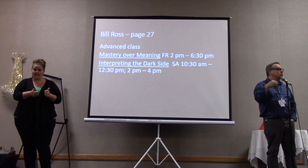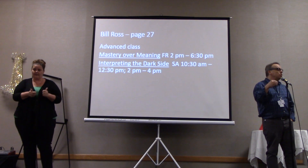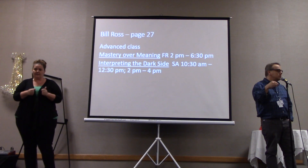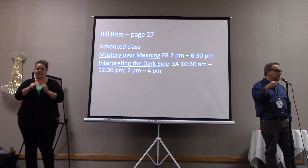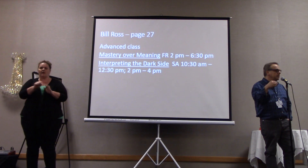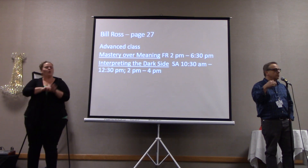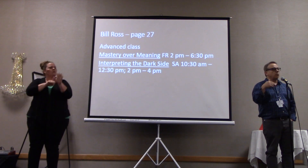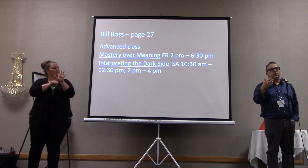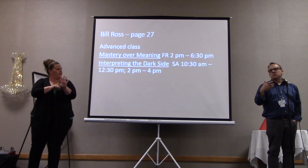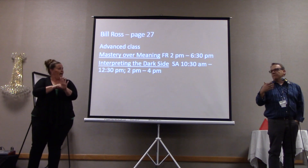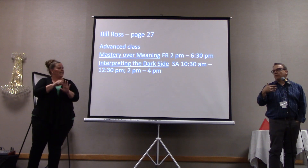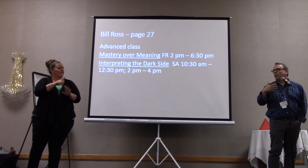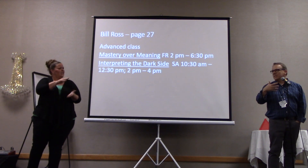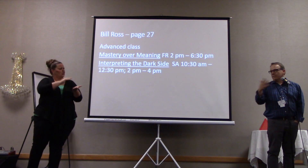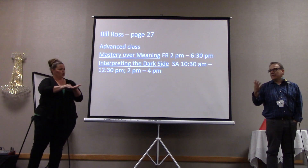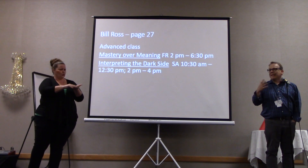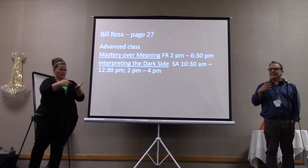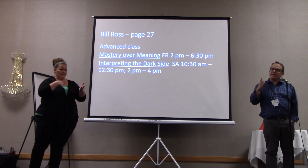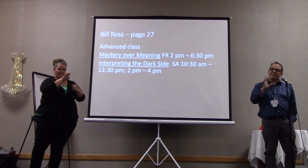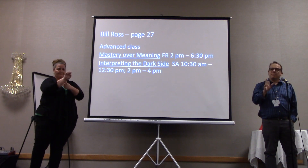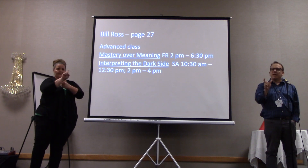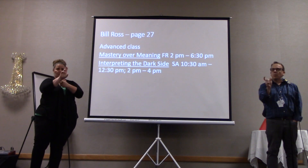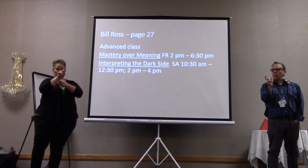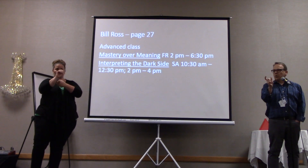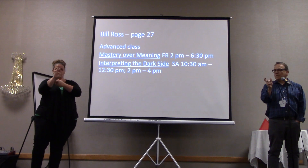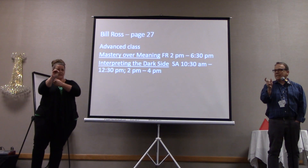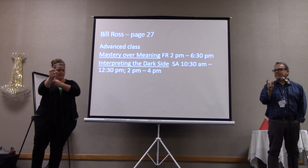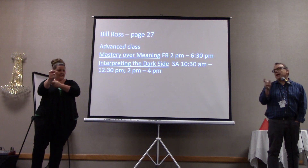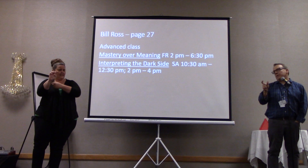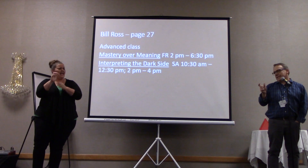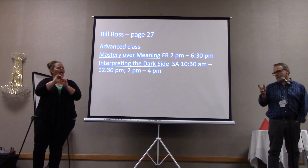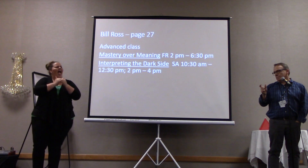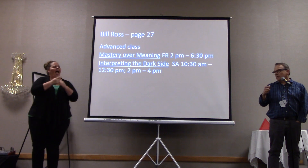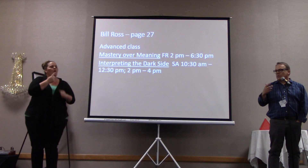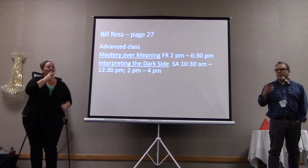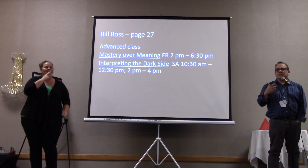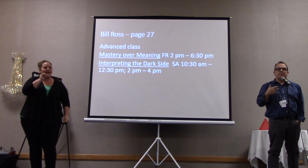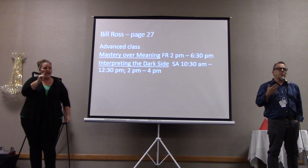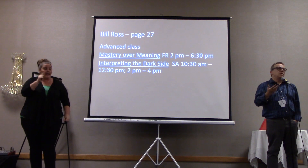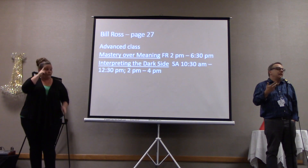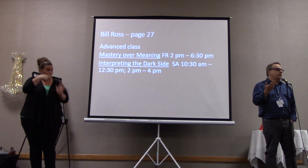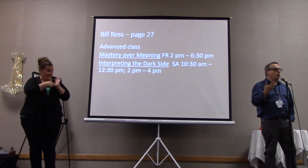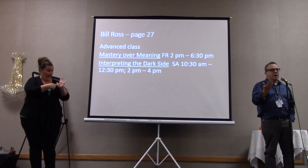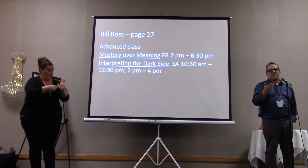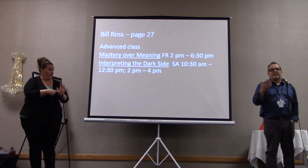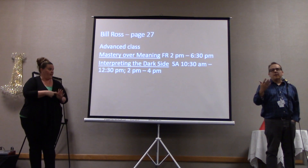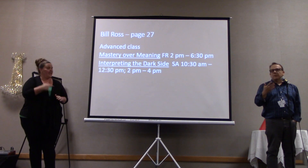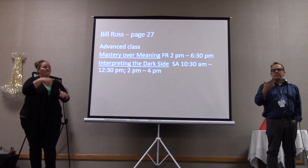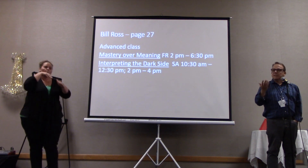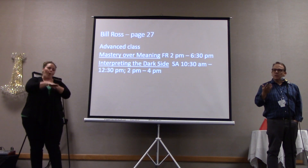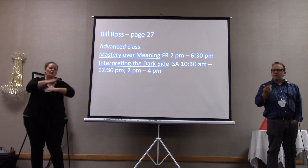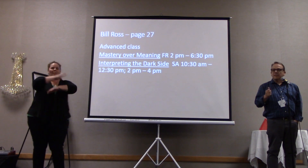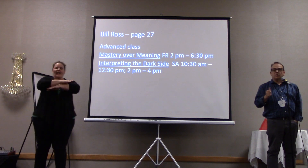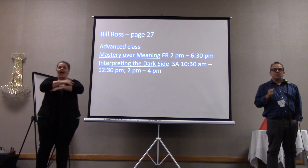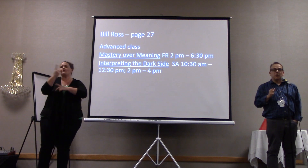term "excuse me," we use it for almost everything, and it doesn't matter what words we say, it's how we say them. So for example, if we walk up to the counter and